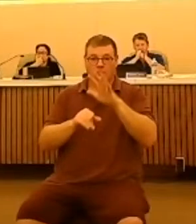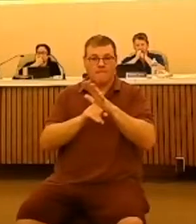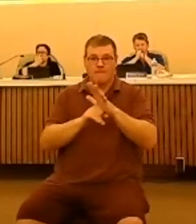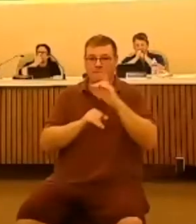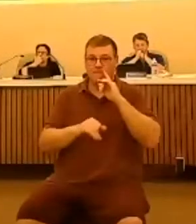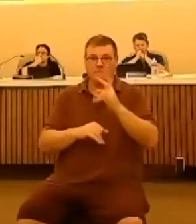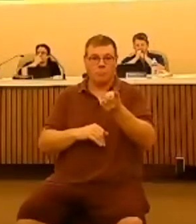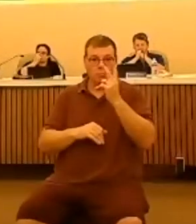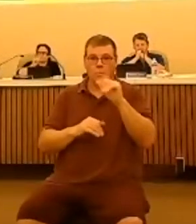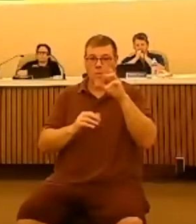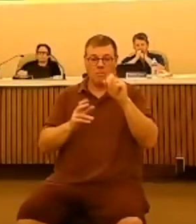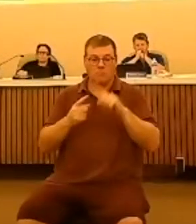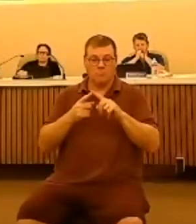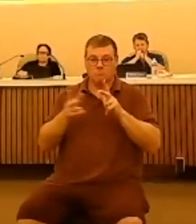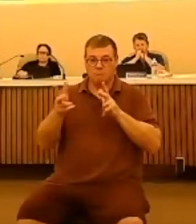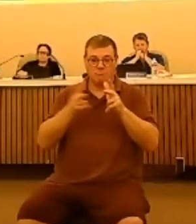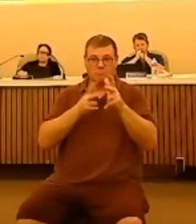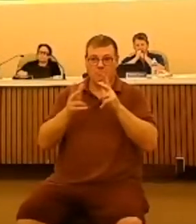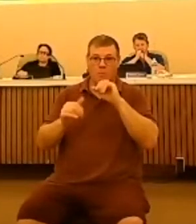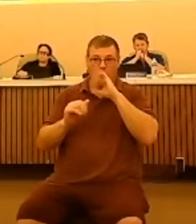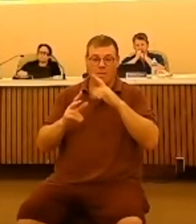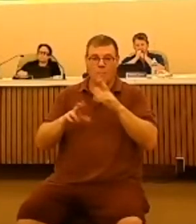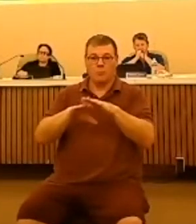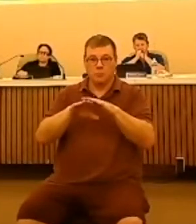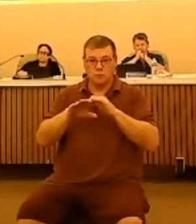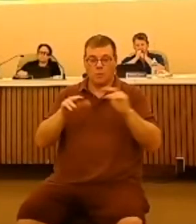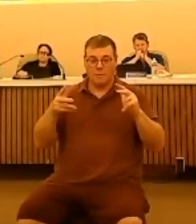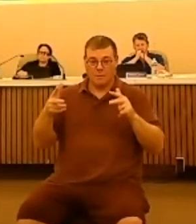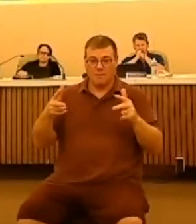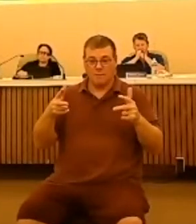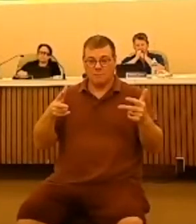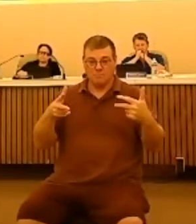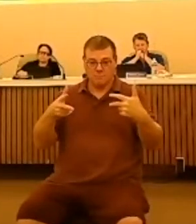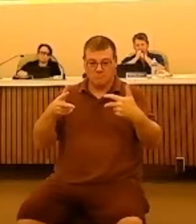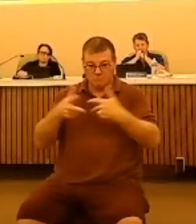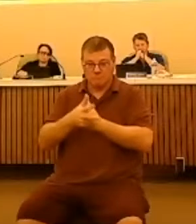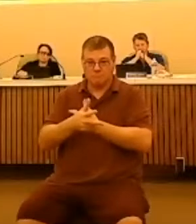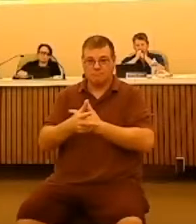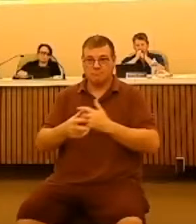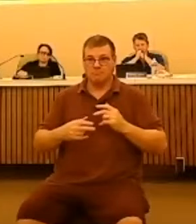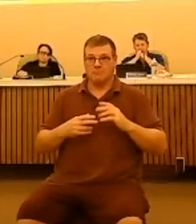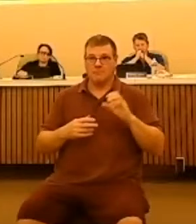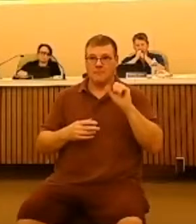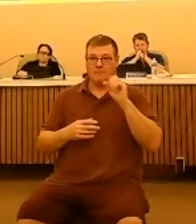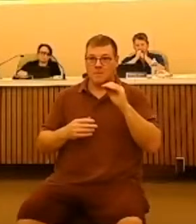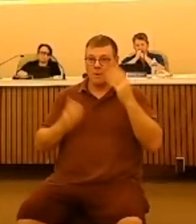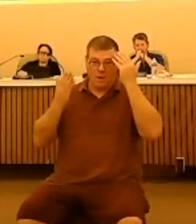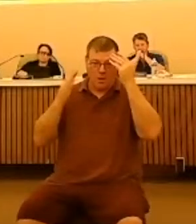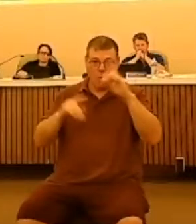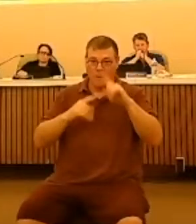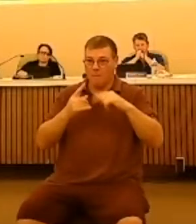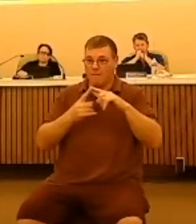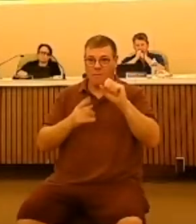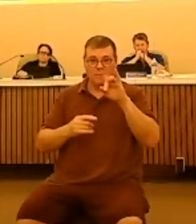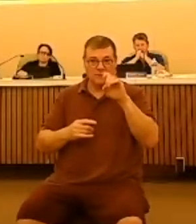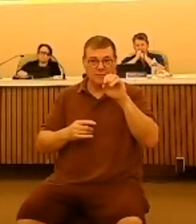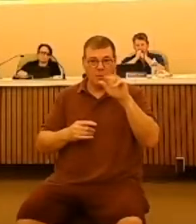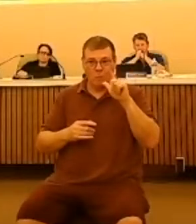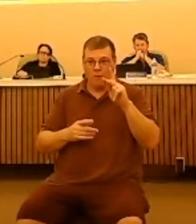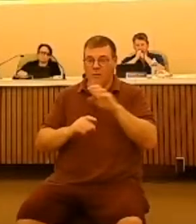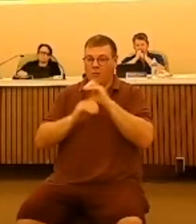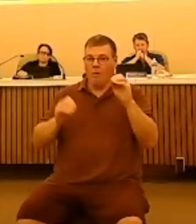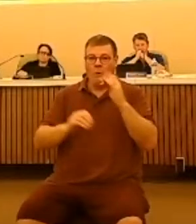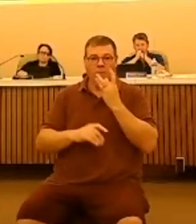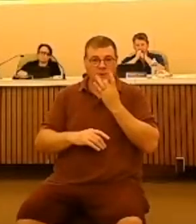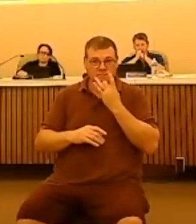for two cars to pass without both cars slowing down and actually riding into the gutters. So I don't know about sidewalks. There's no street lights. A